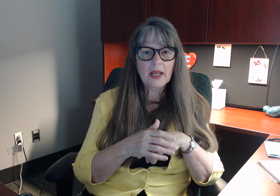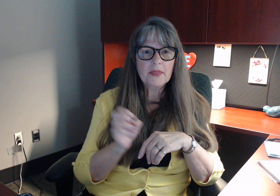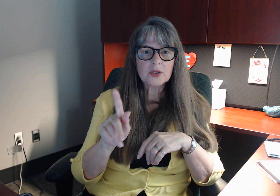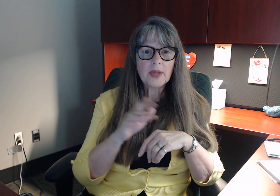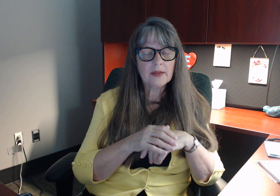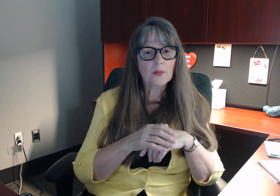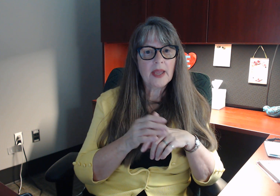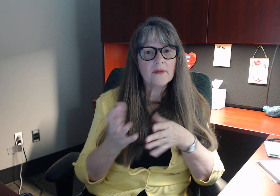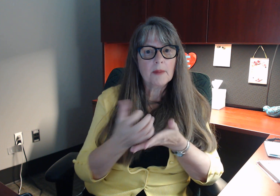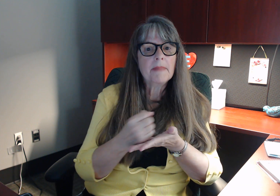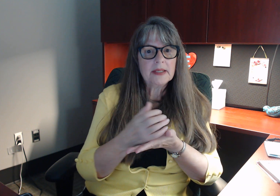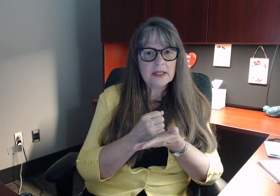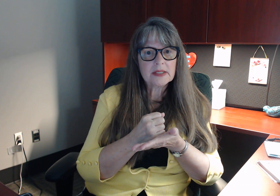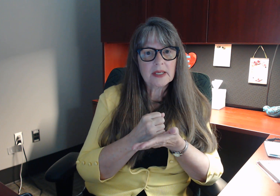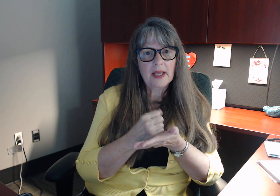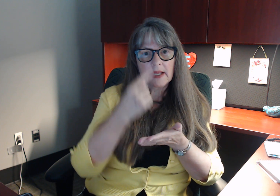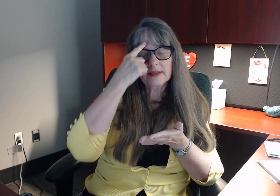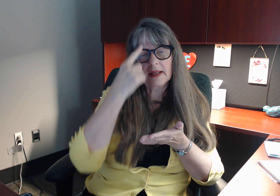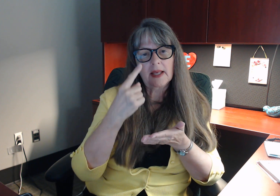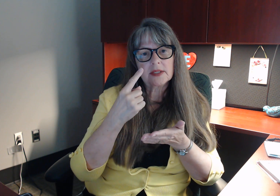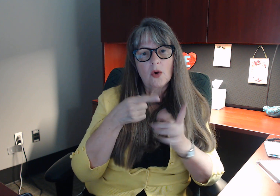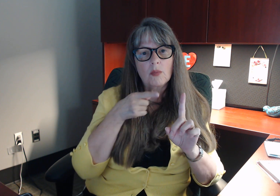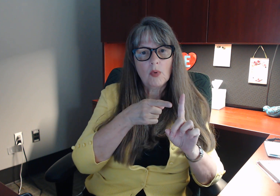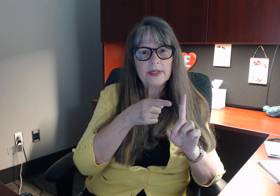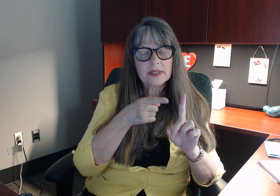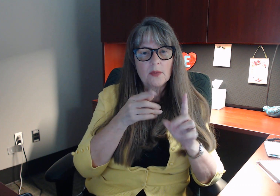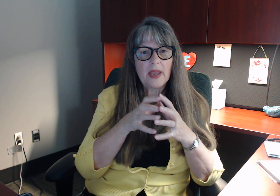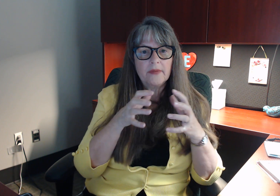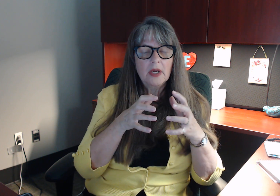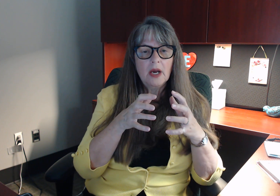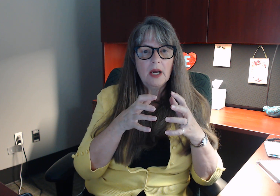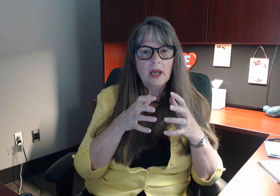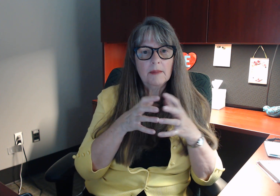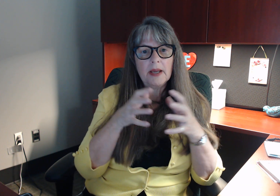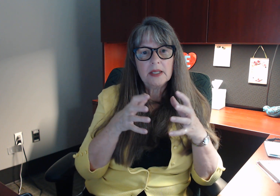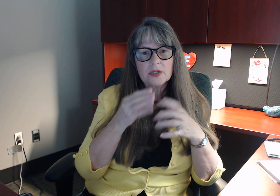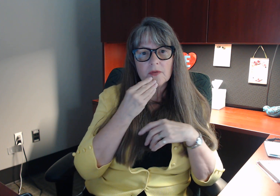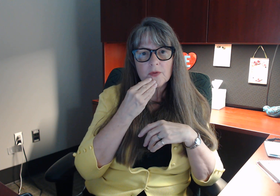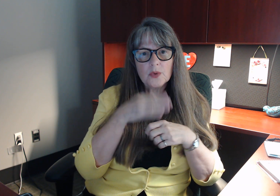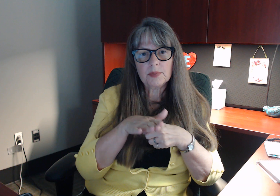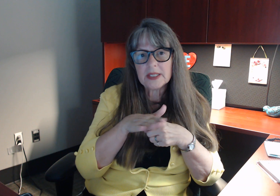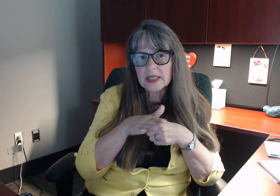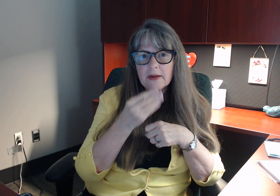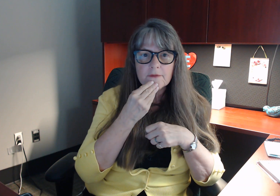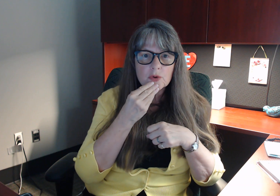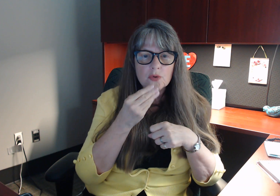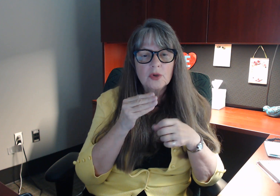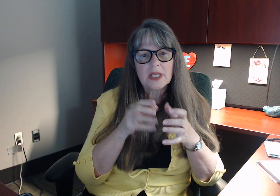and that's okay that we have an abundance, and I think that's the whole point, is that we have an abundance of food, plenty of food. You could say a